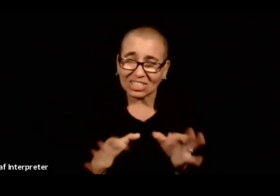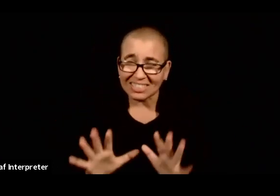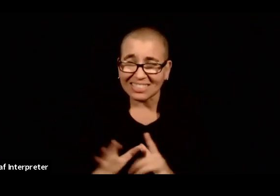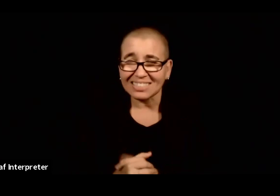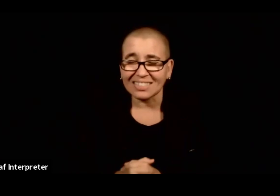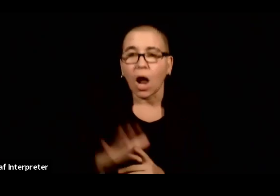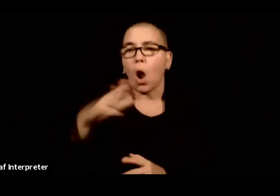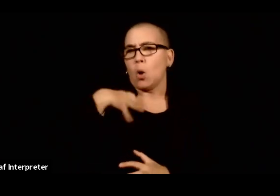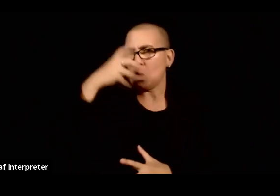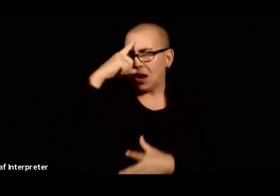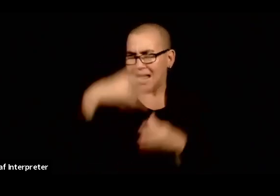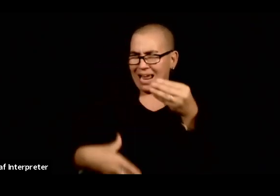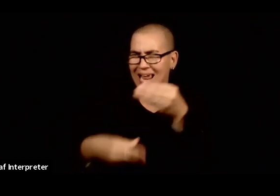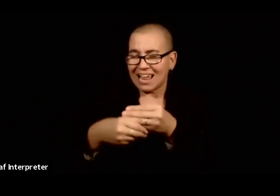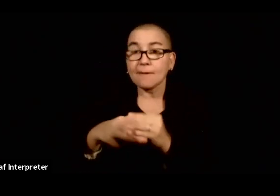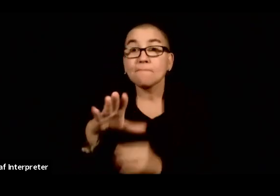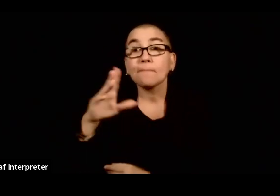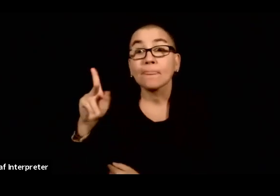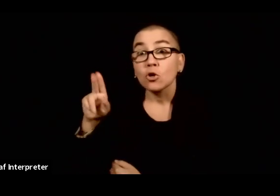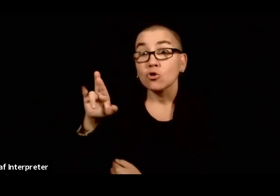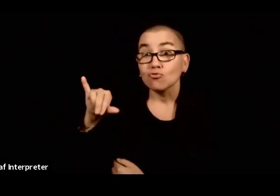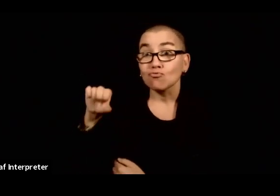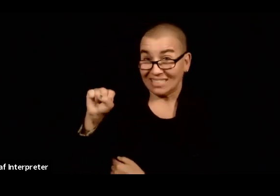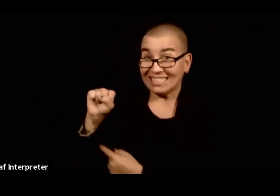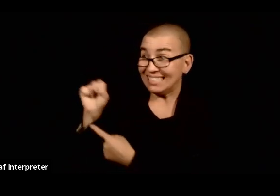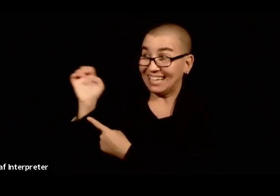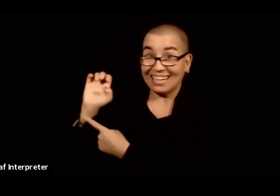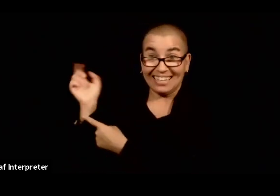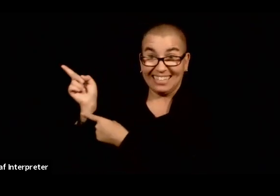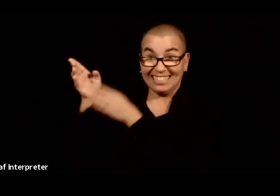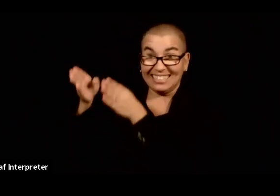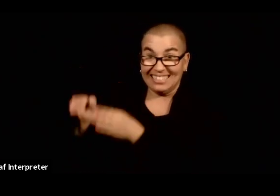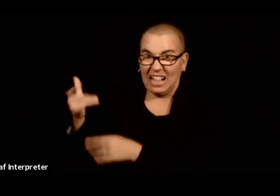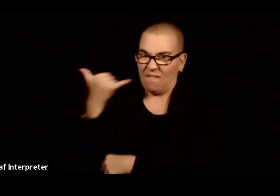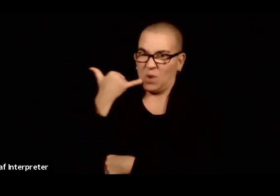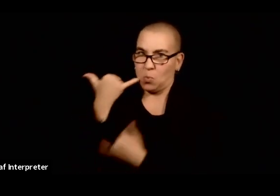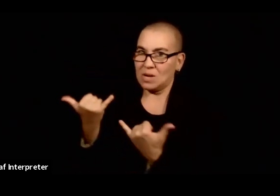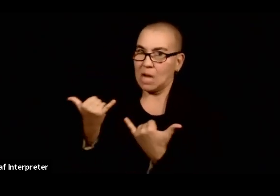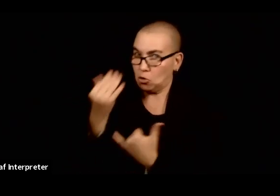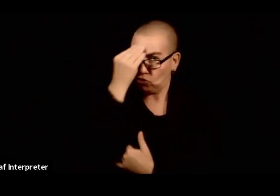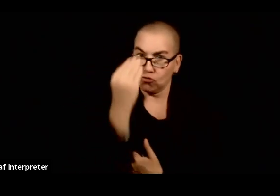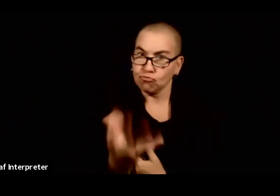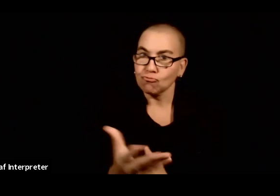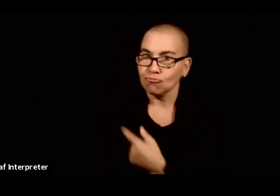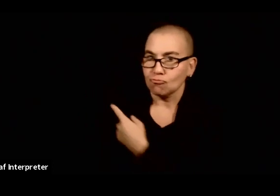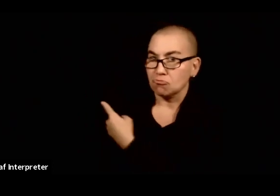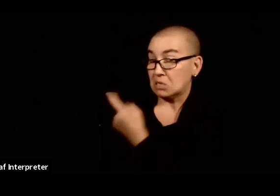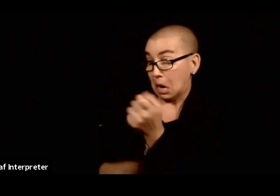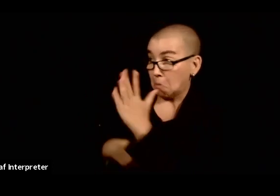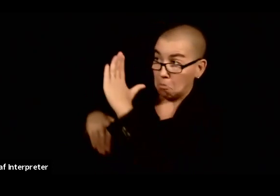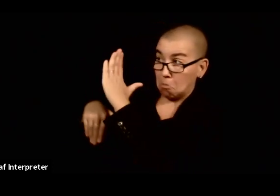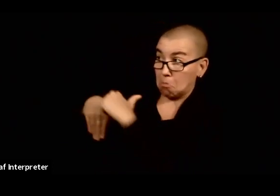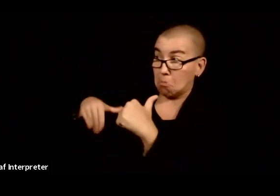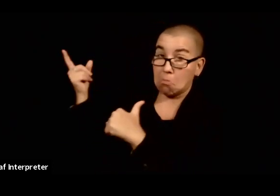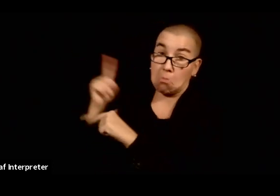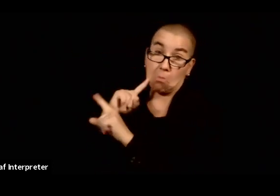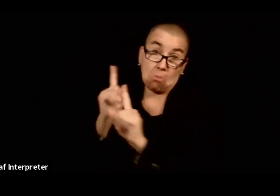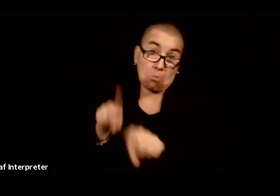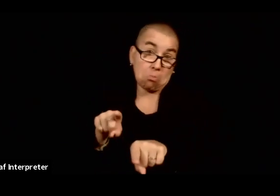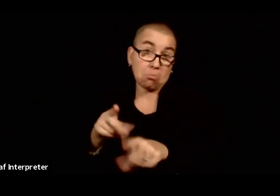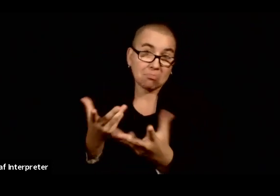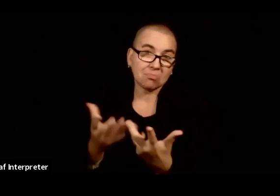So may call on Chris as well. But before I forget, I just also want to take a moment to thank Melanie, especially